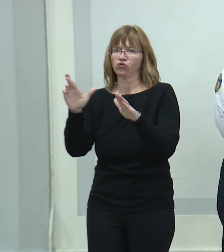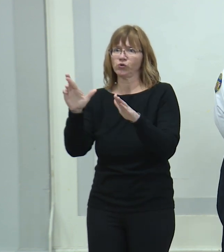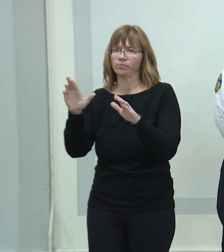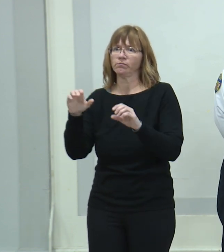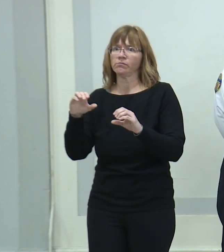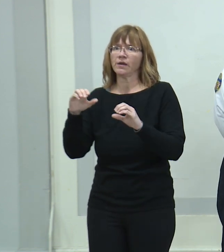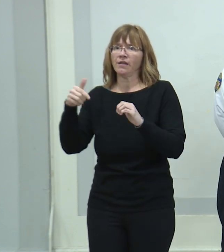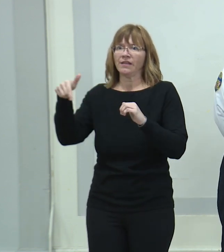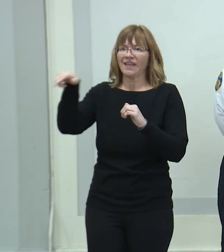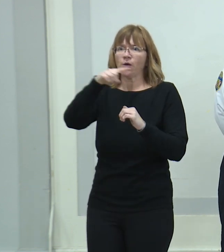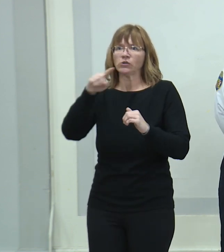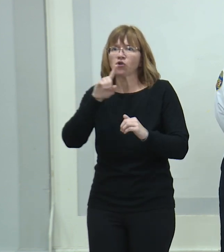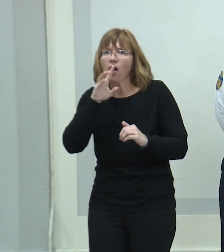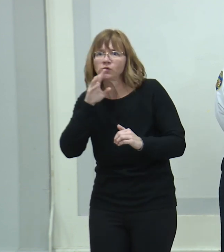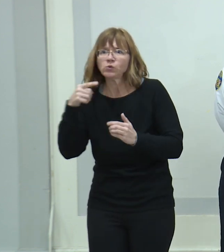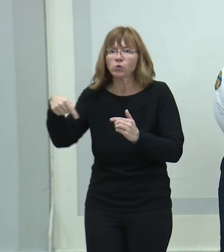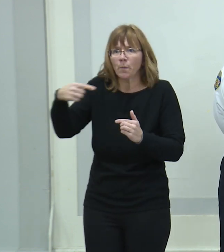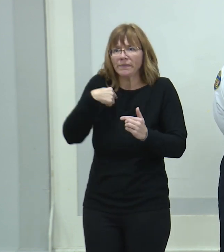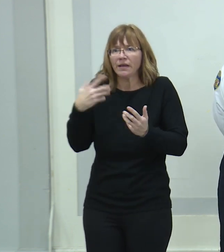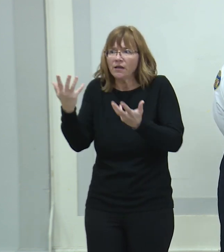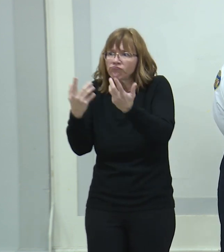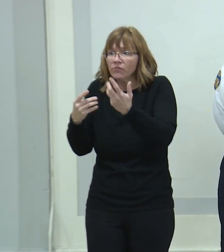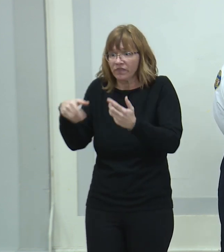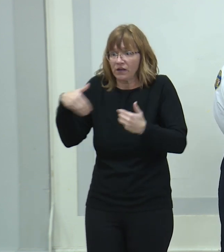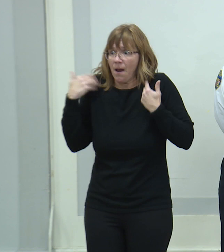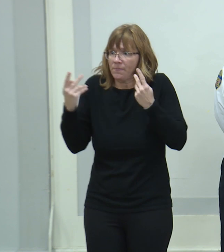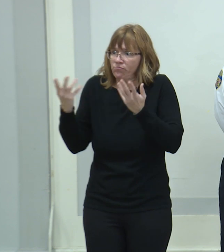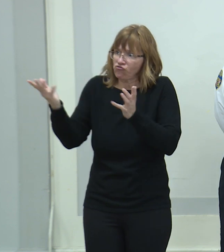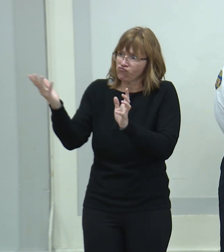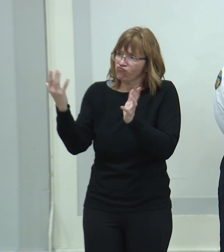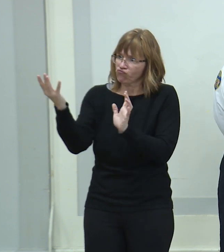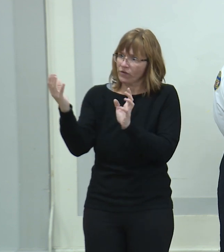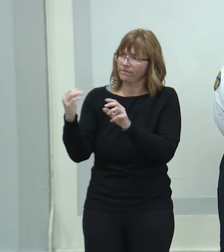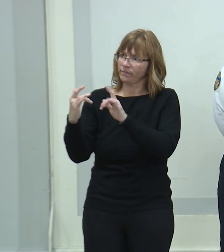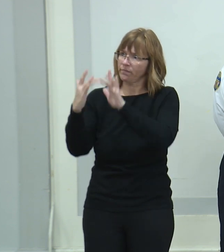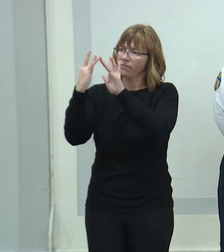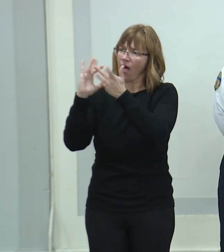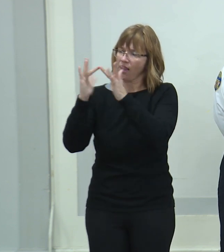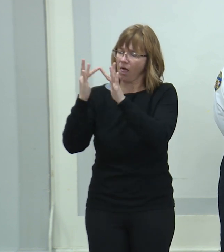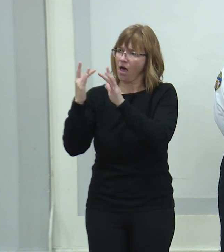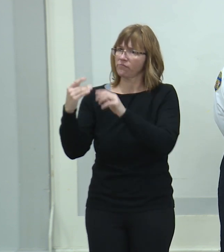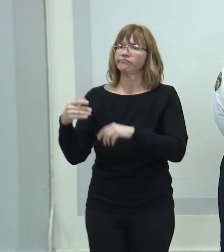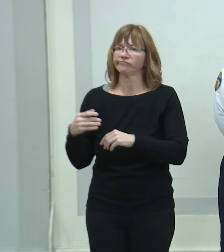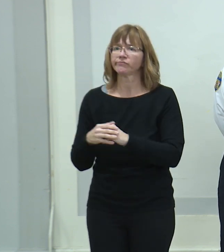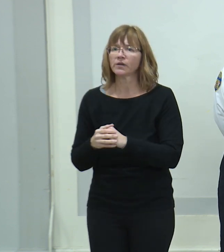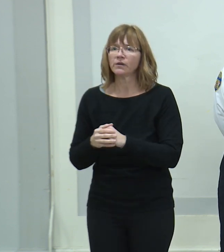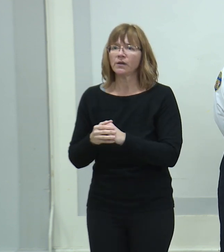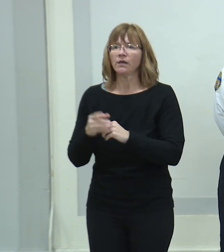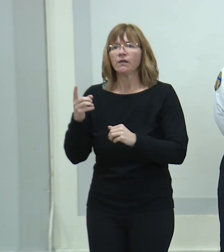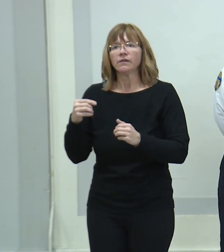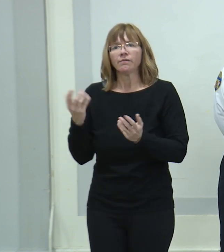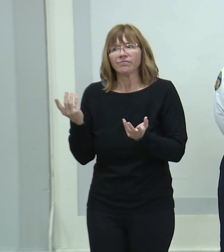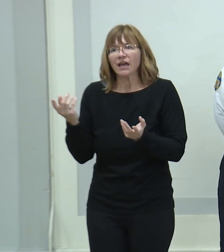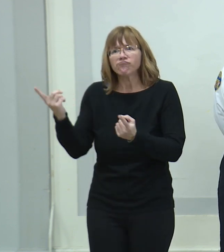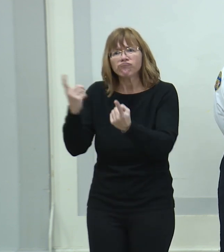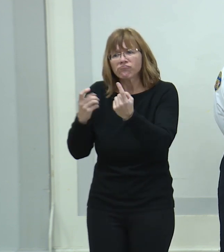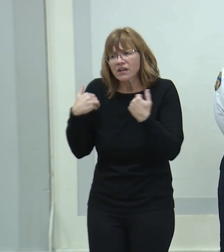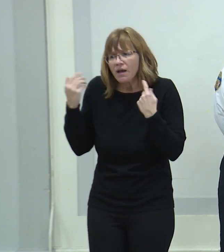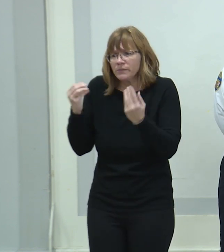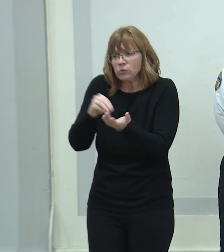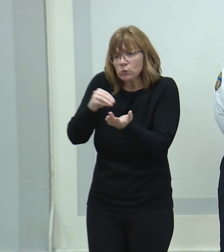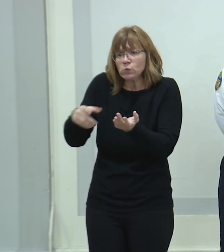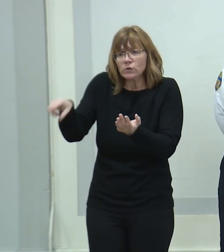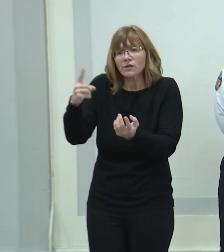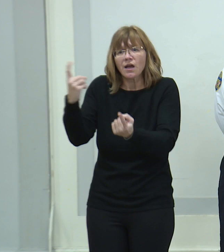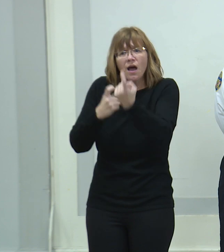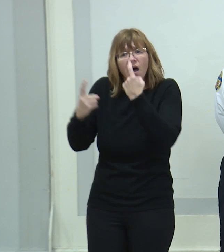letting them ask me questions. And some of the things that I get asked during those would shake people's mind. I had a young man